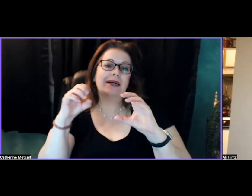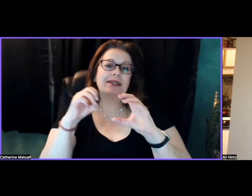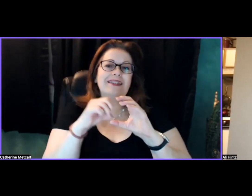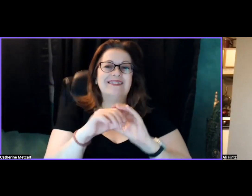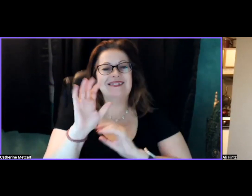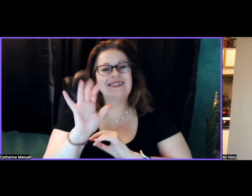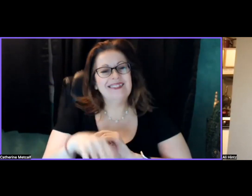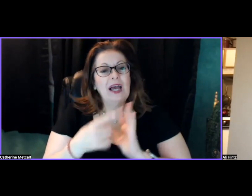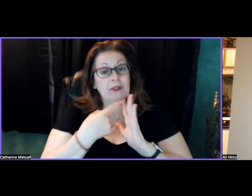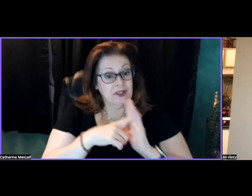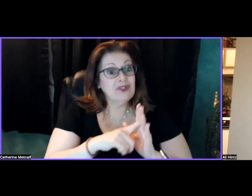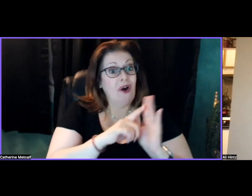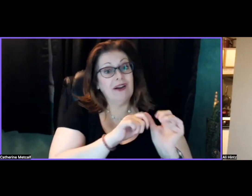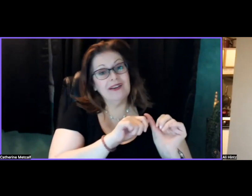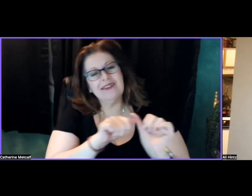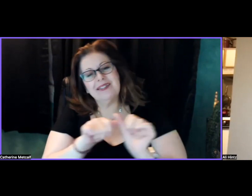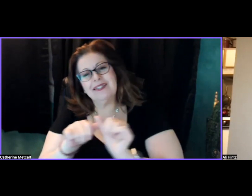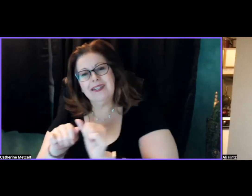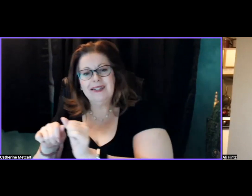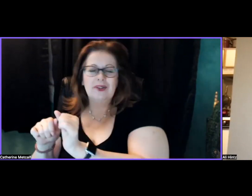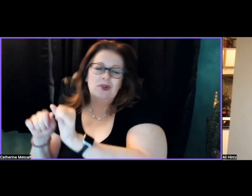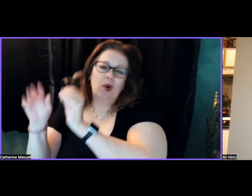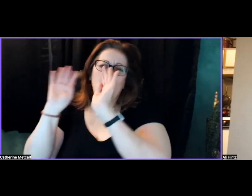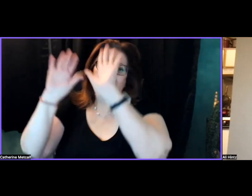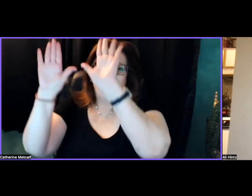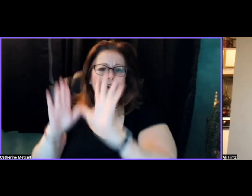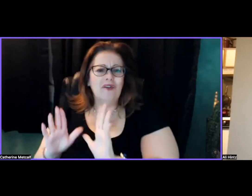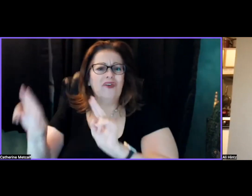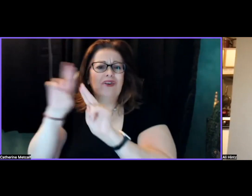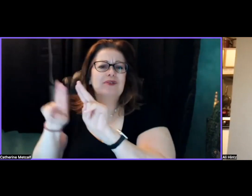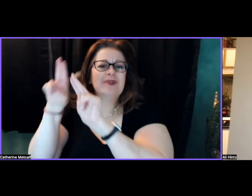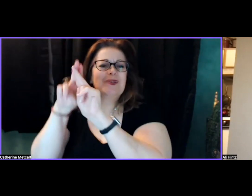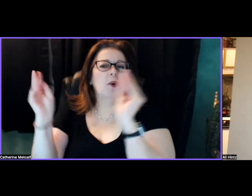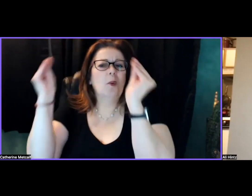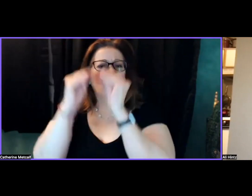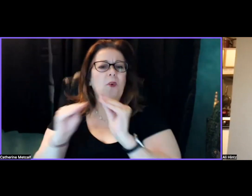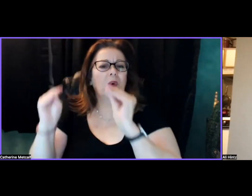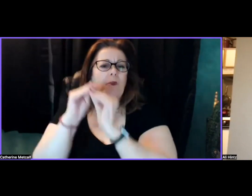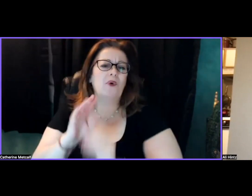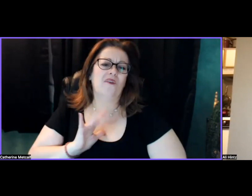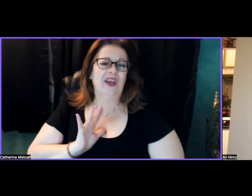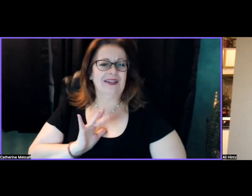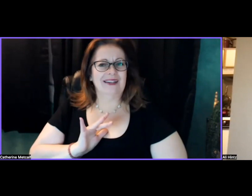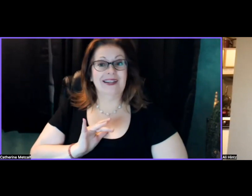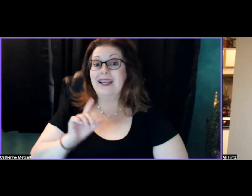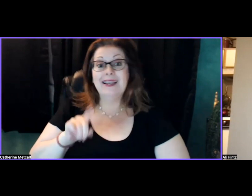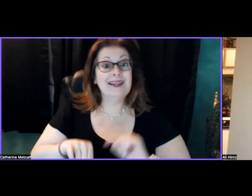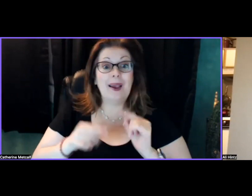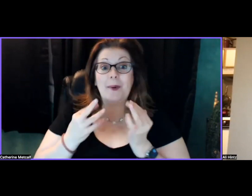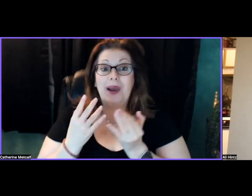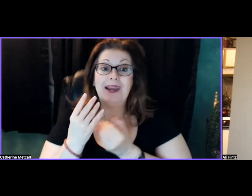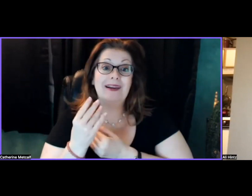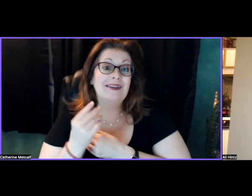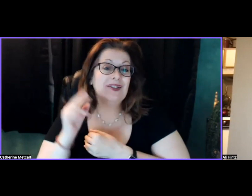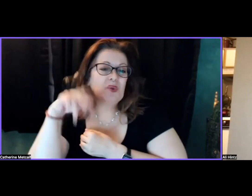get more and more fantastic. So thank you for reading this. Cannot wait to read the other tomato poems